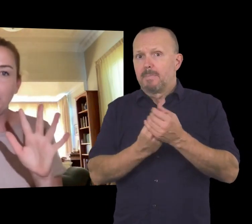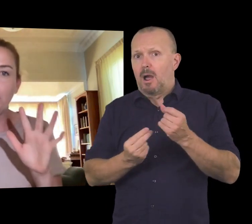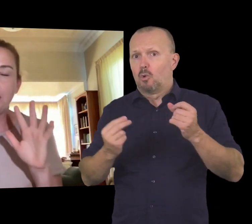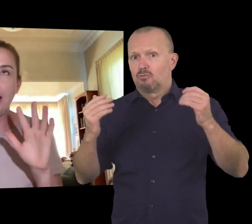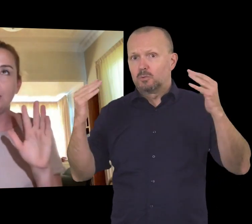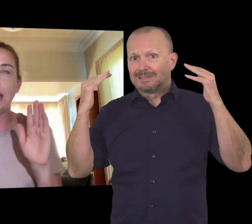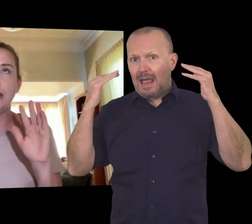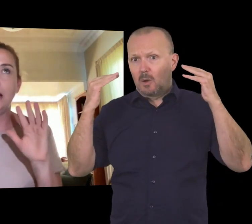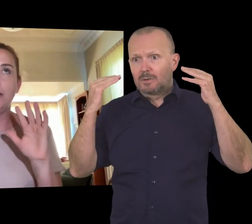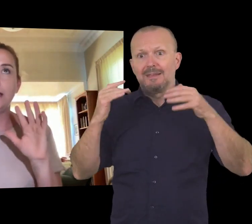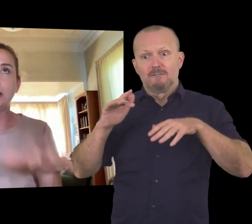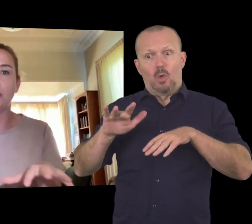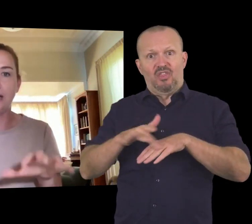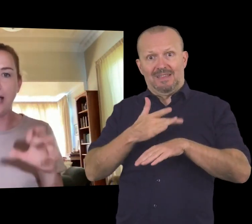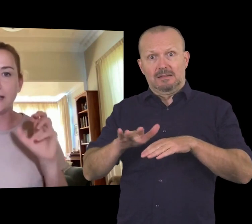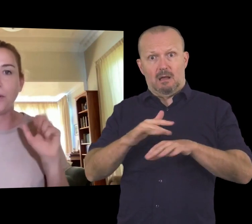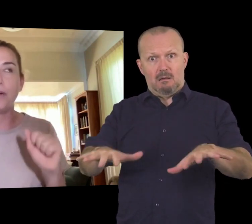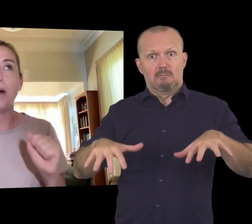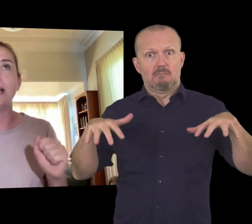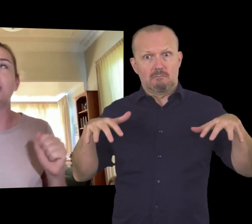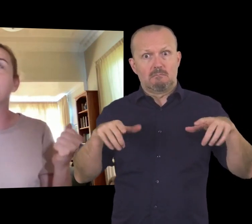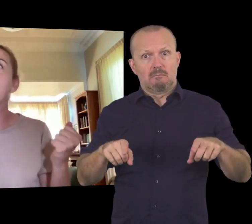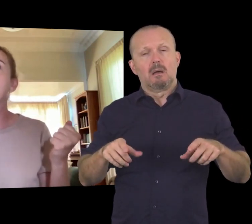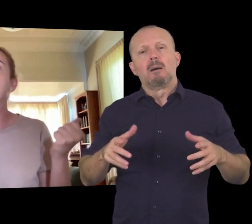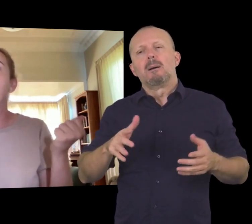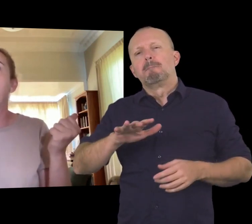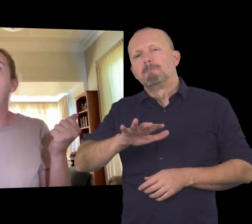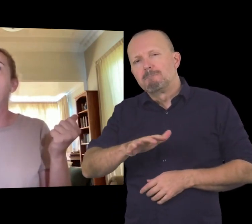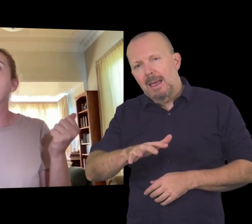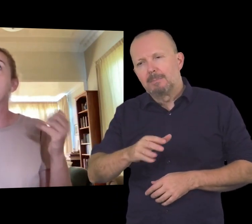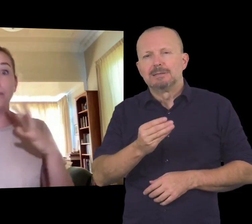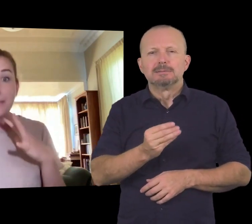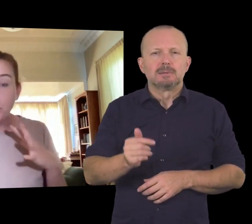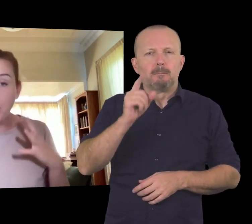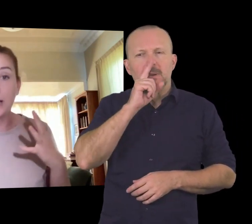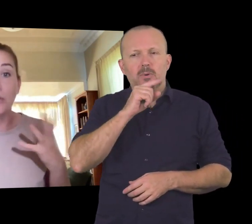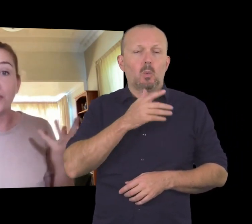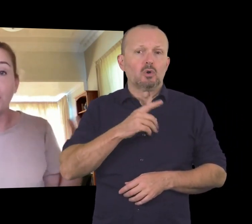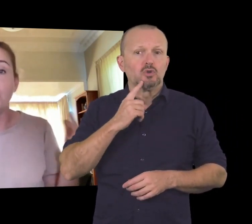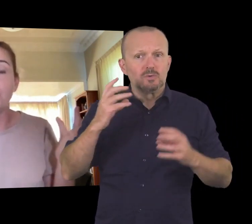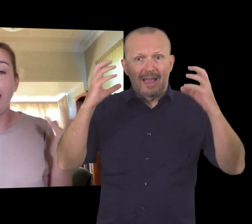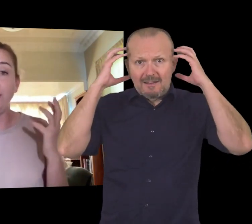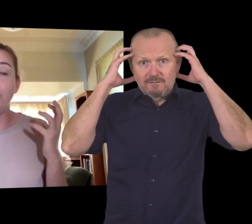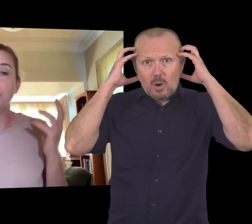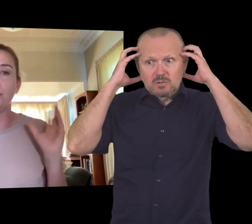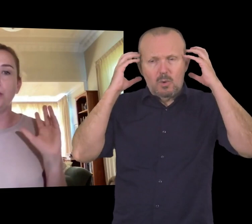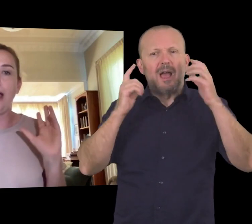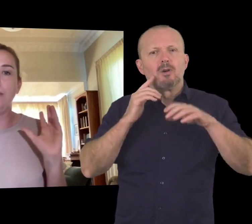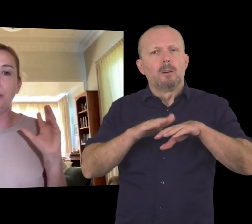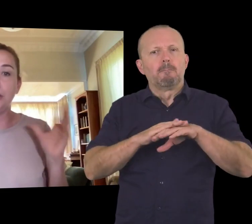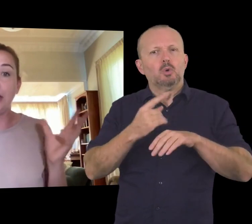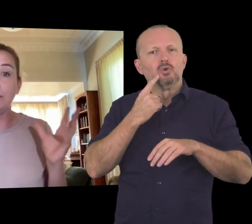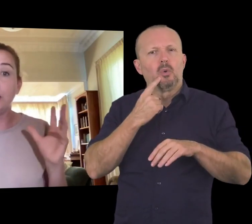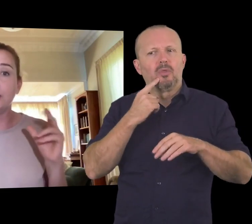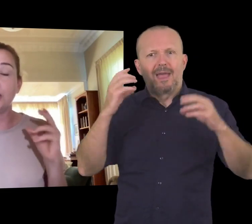using binaural sound in a theatre context, what we might do is some people might want to use headphones, and we would